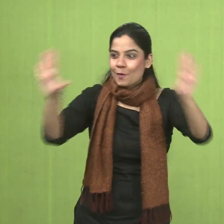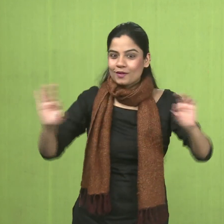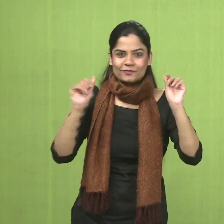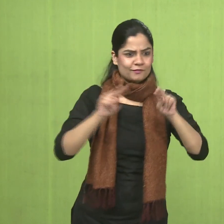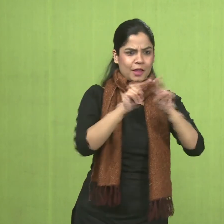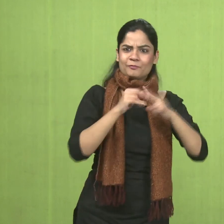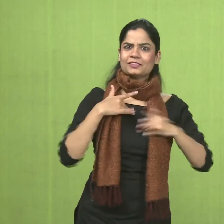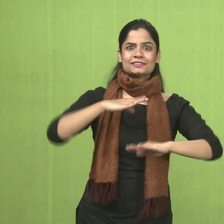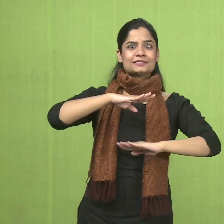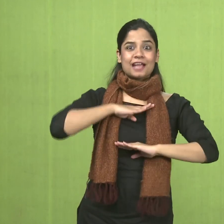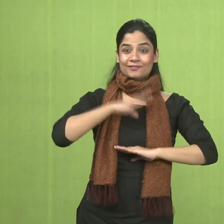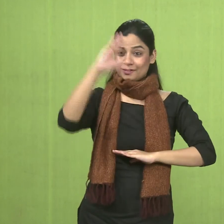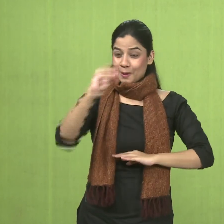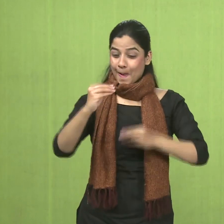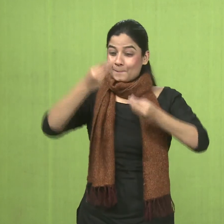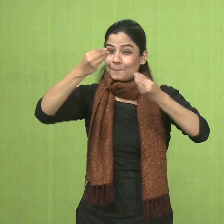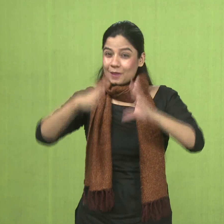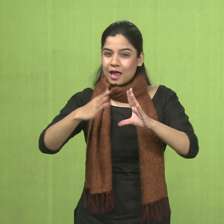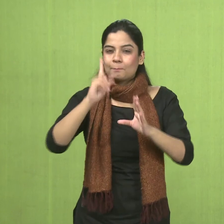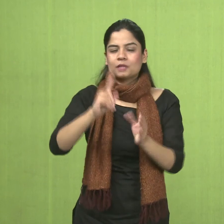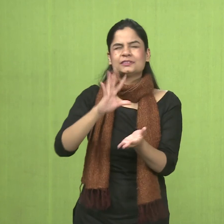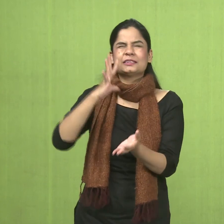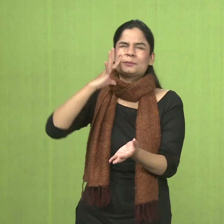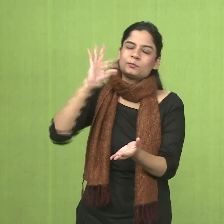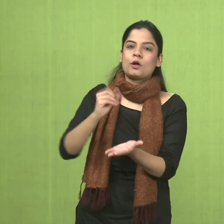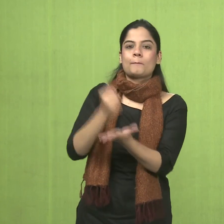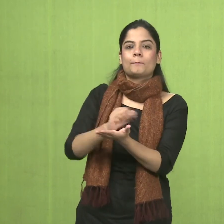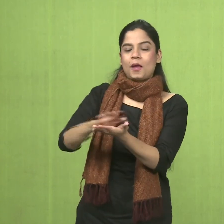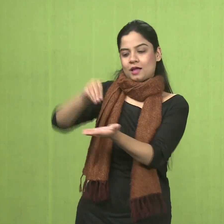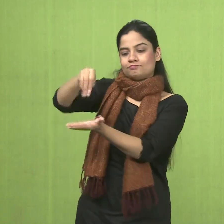Once your desires are also met, it's very, very important, most important, to save money